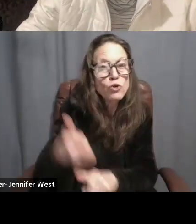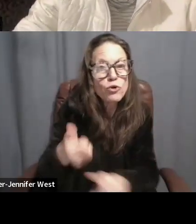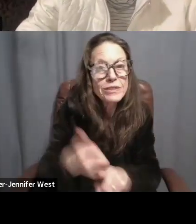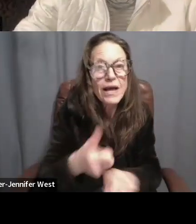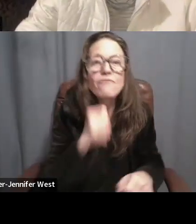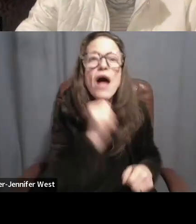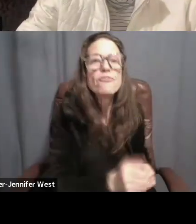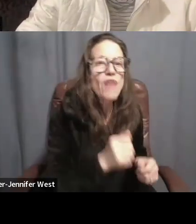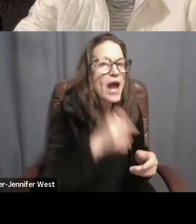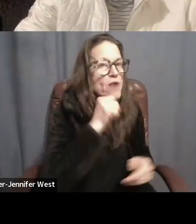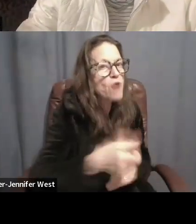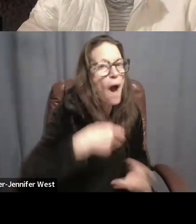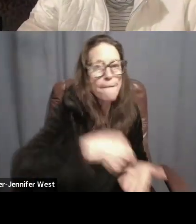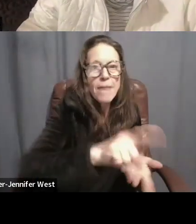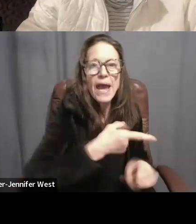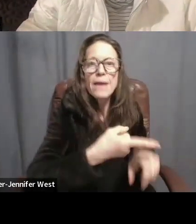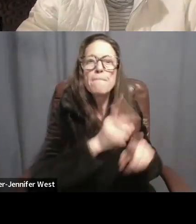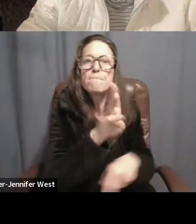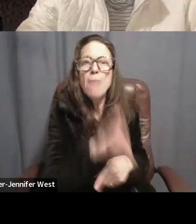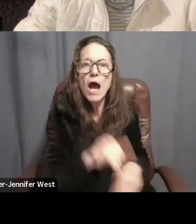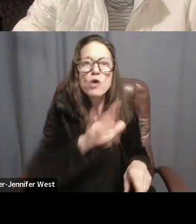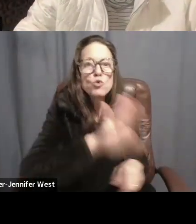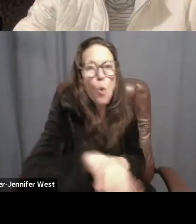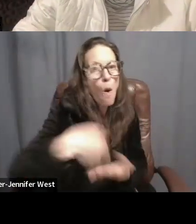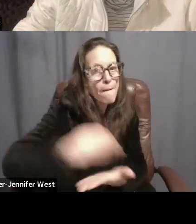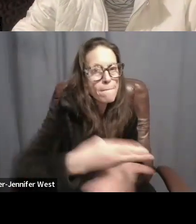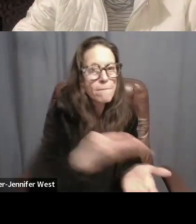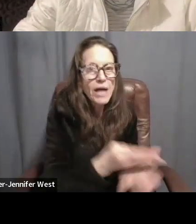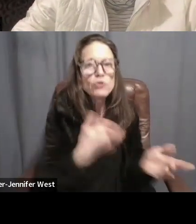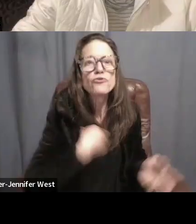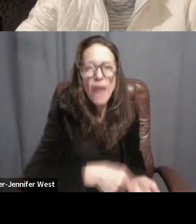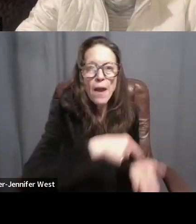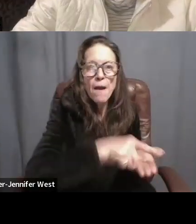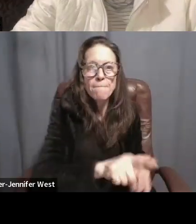They're paid for by the Developmental